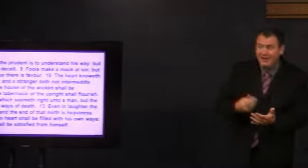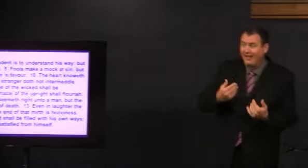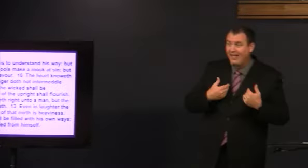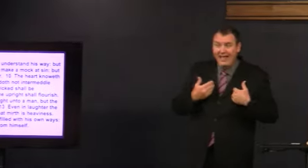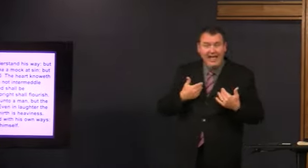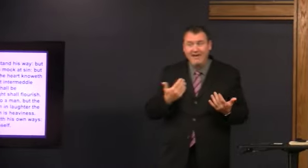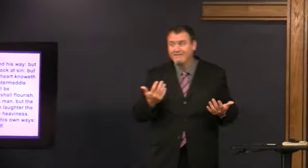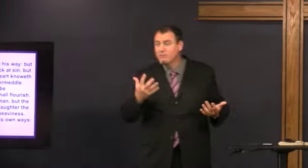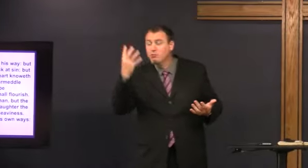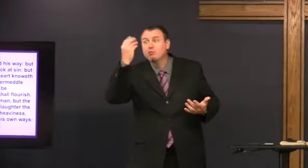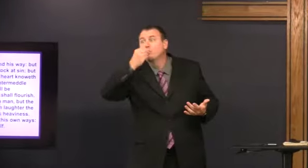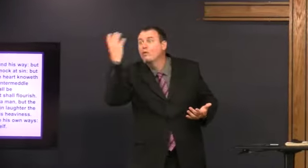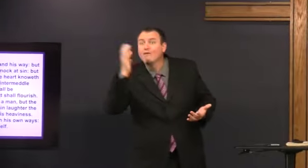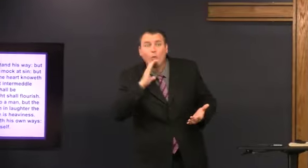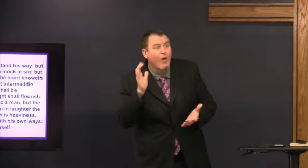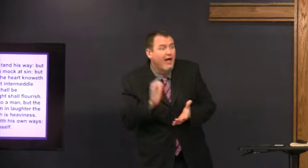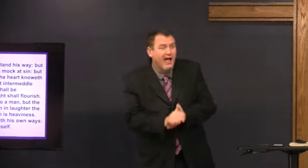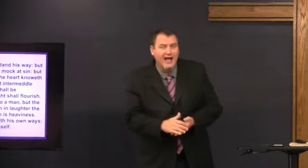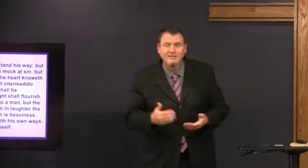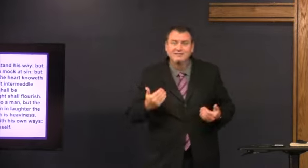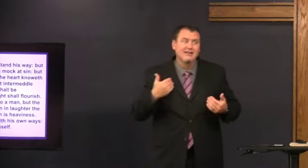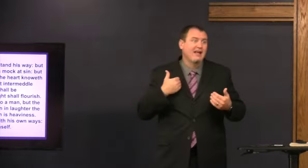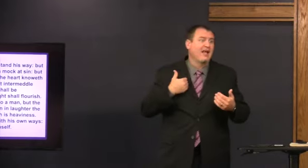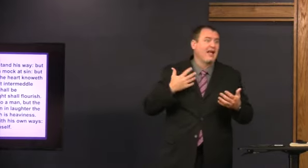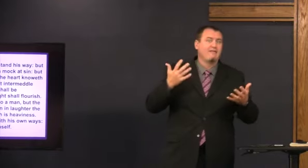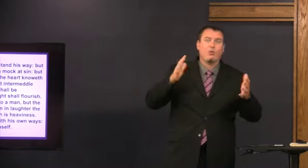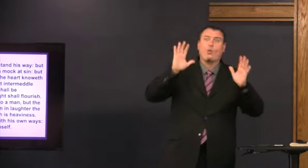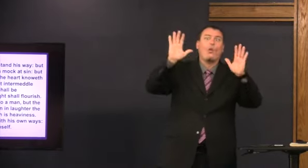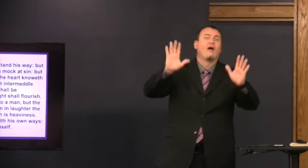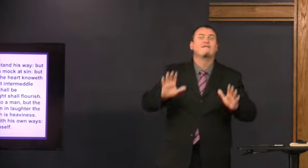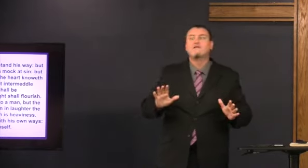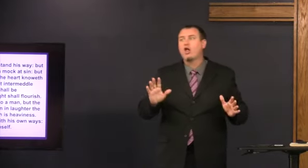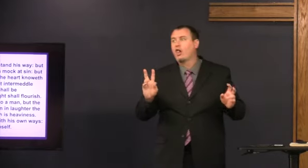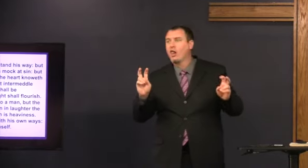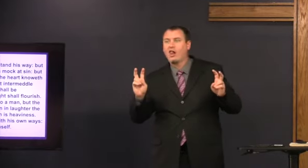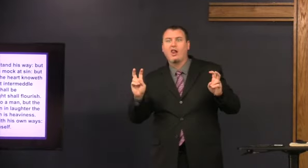They have money, they have a wonderful life, they have wonderful